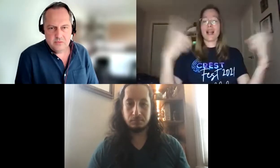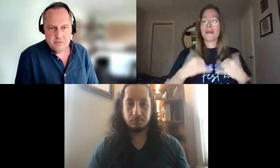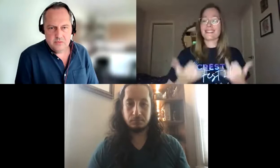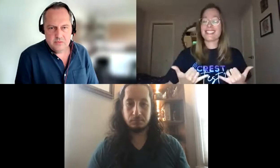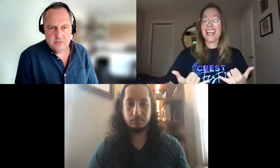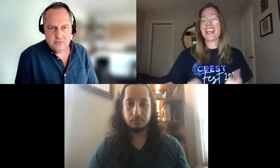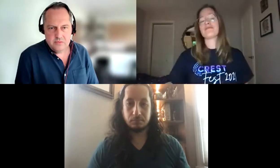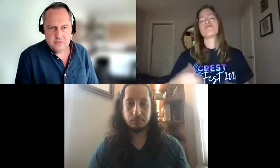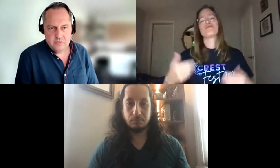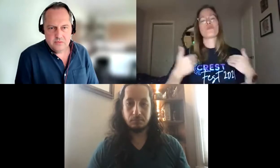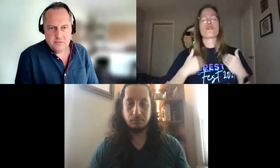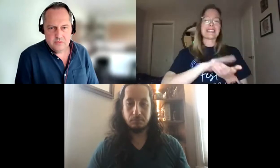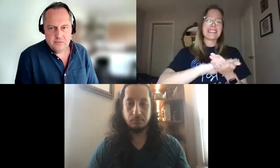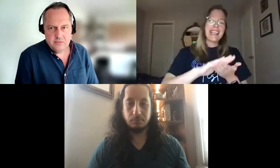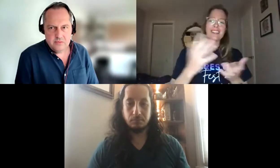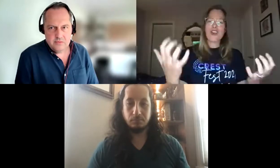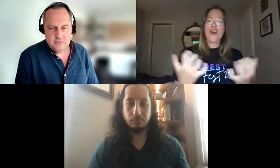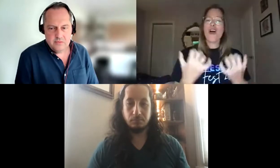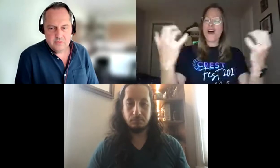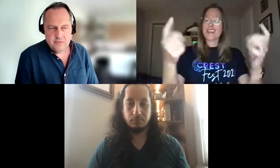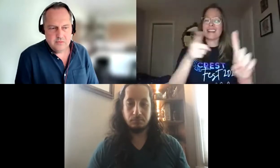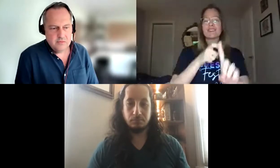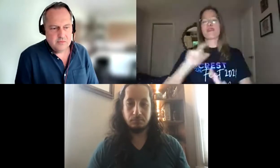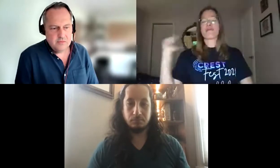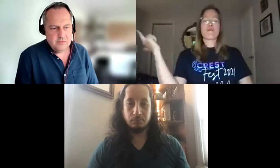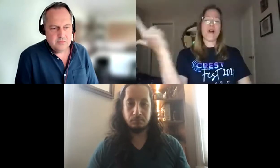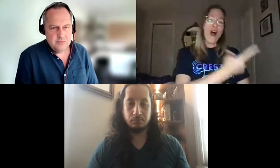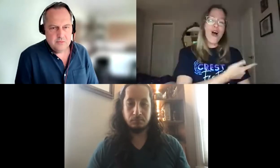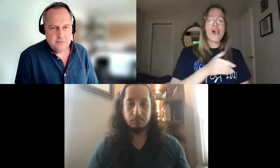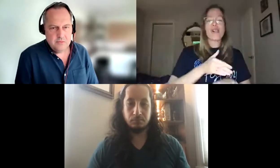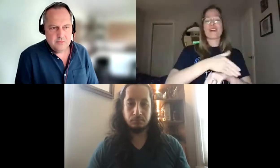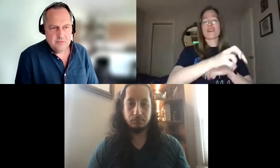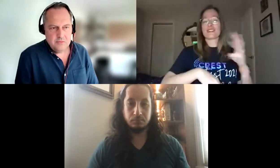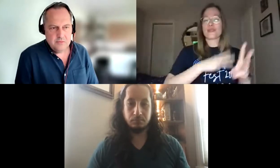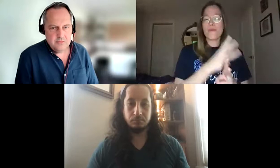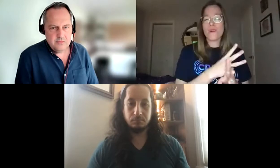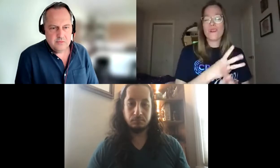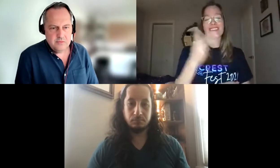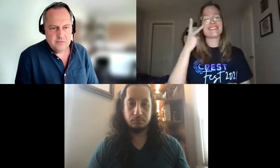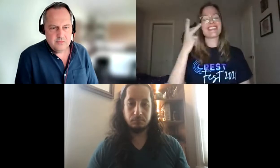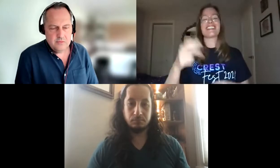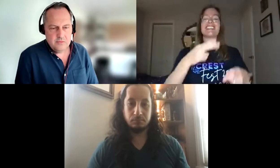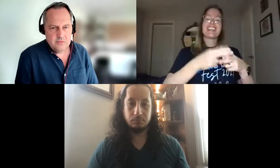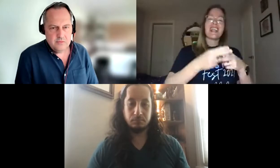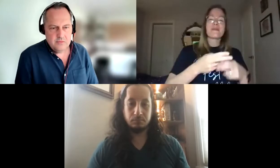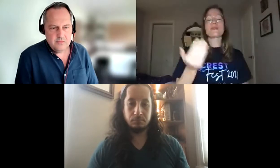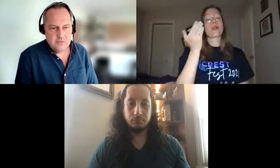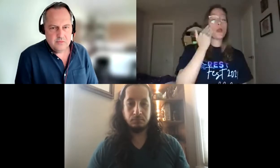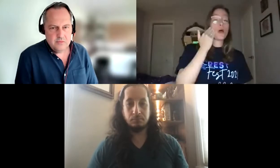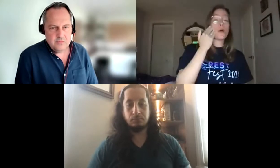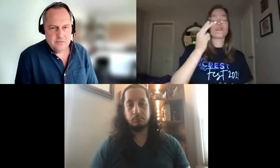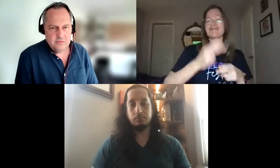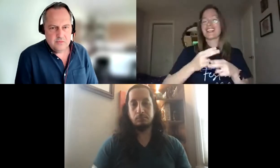Thanks to everyone for coming today. We have such a nice audience from all around the world.